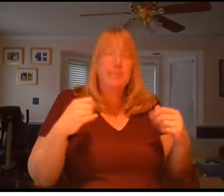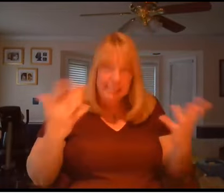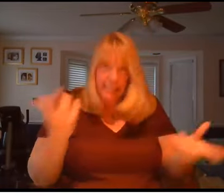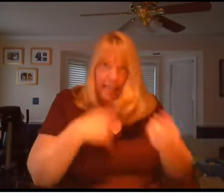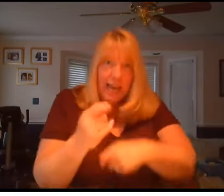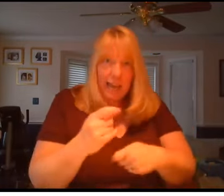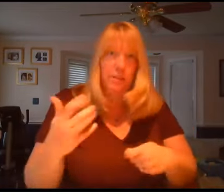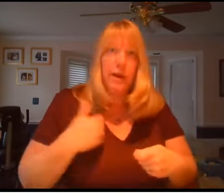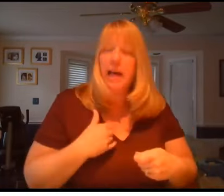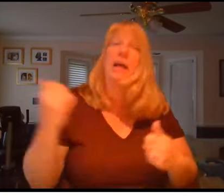is not discussed.